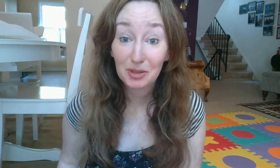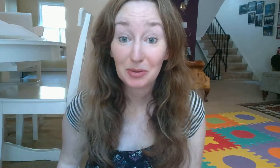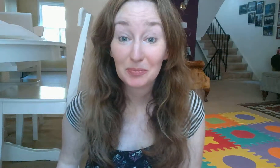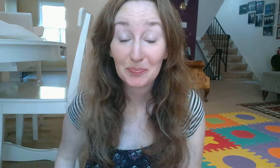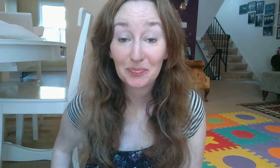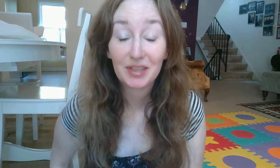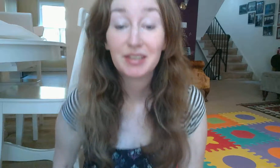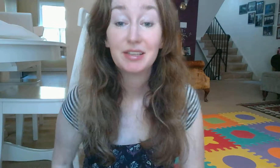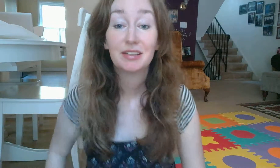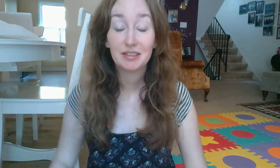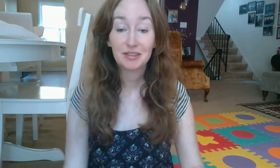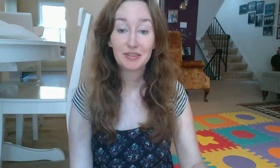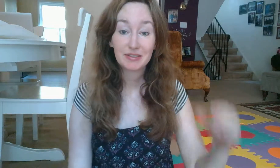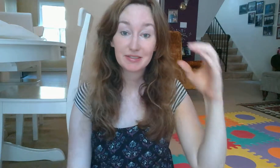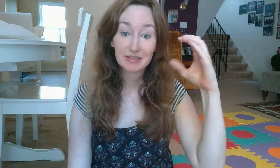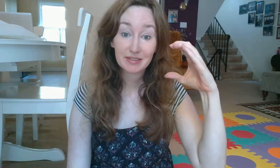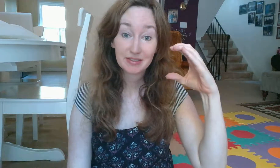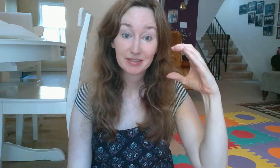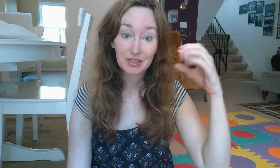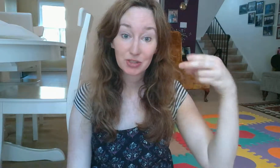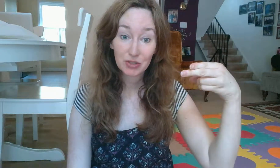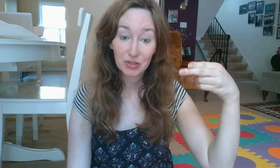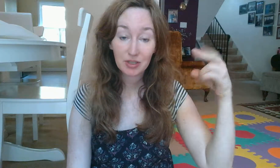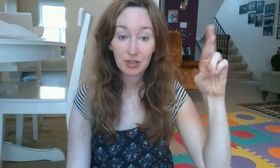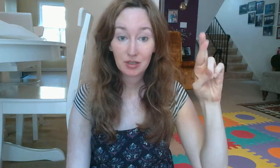Hello, this is